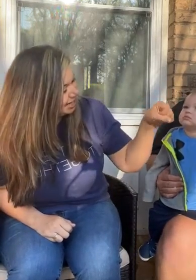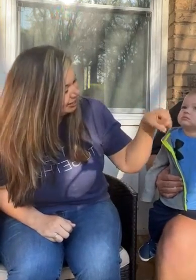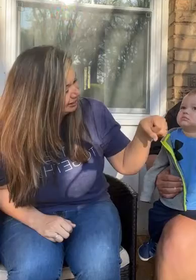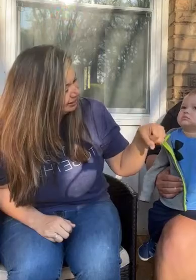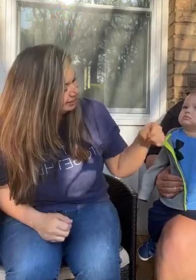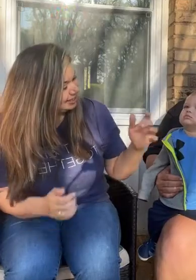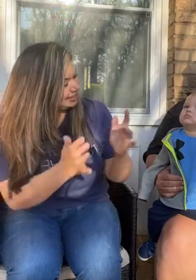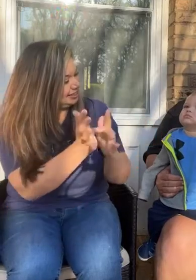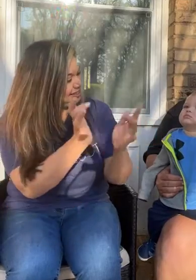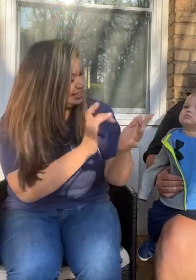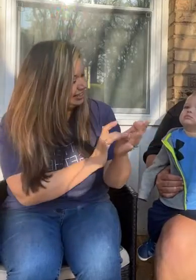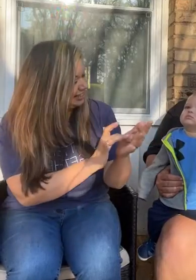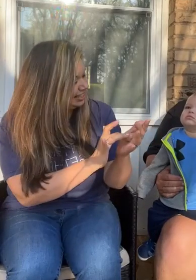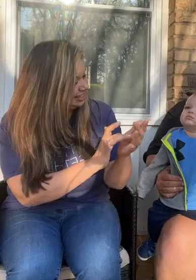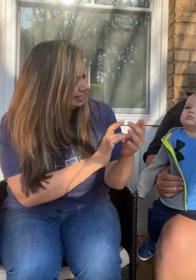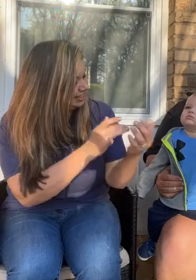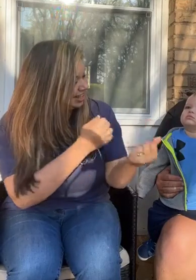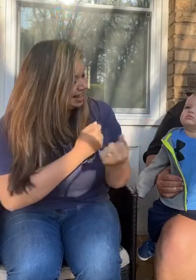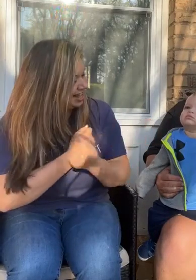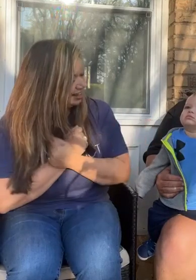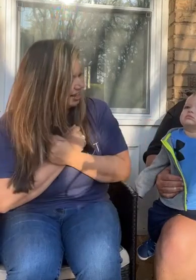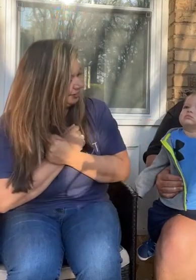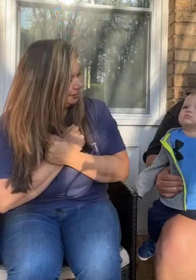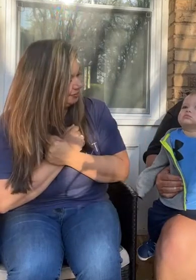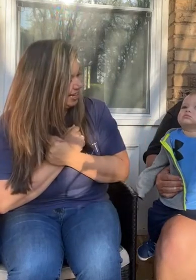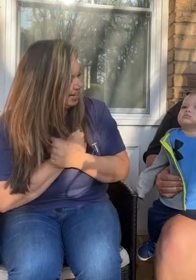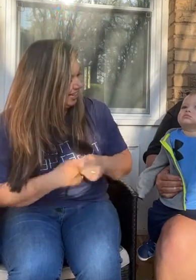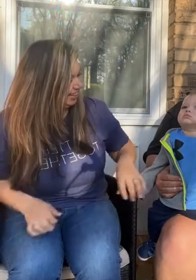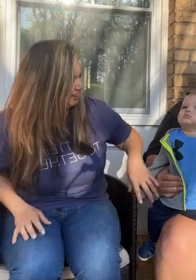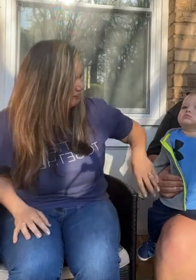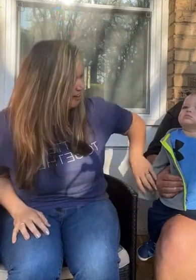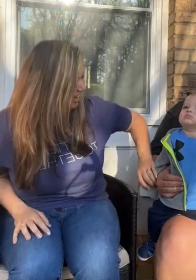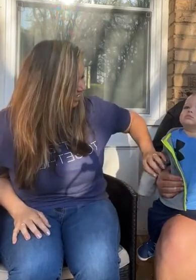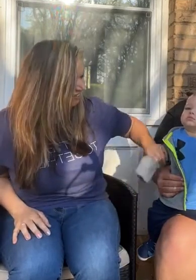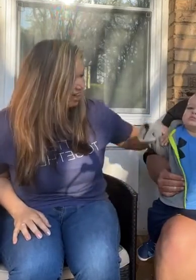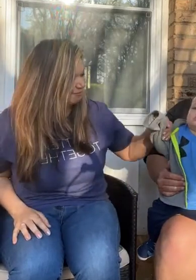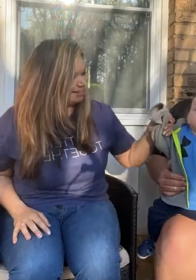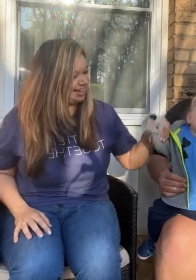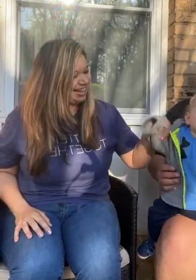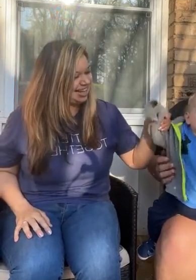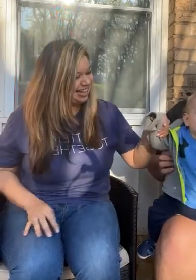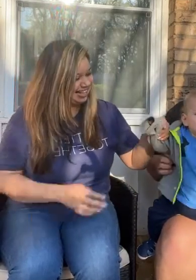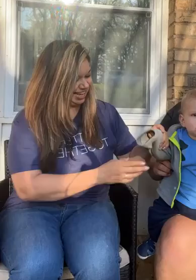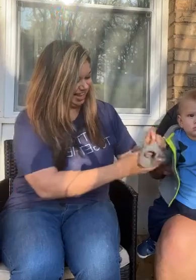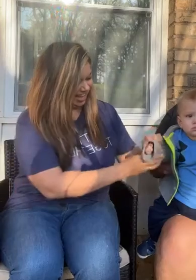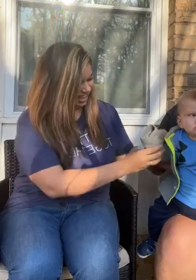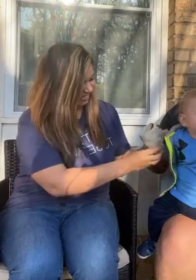Yes, Jesus loves me. Where are you at, bud? Yes.